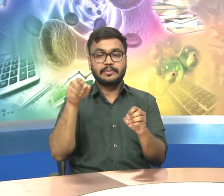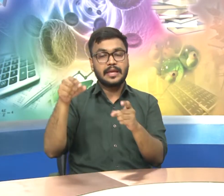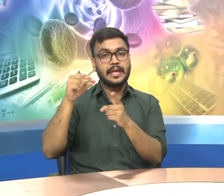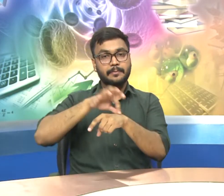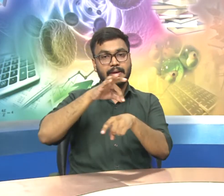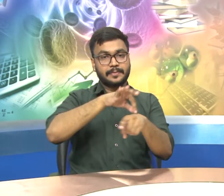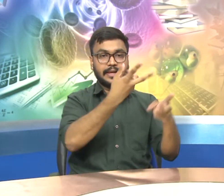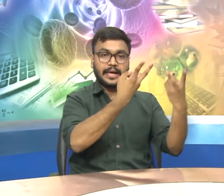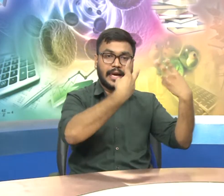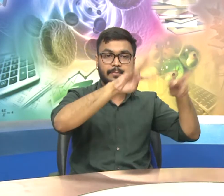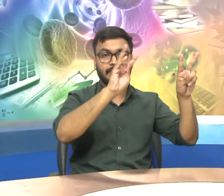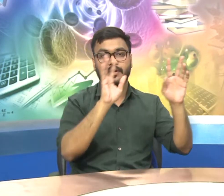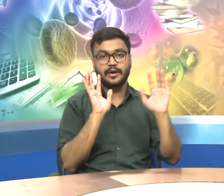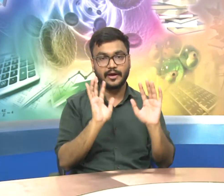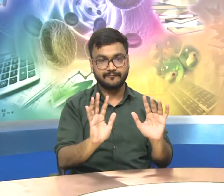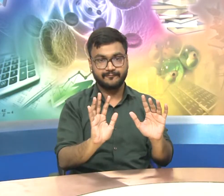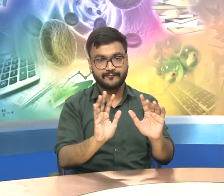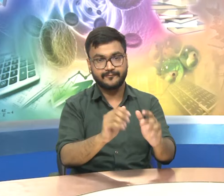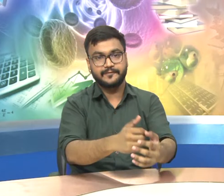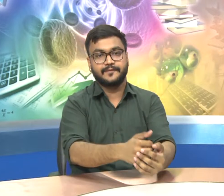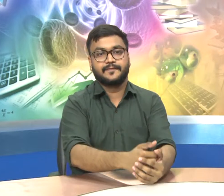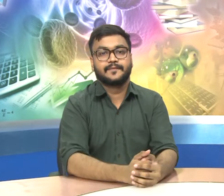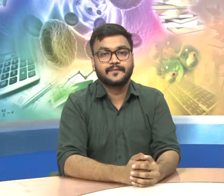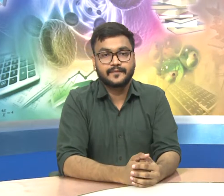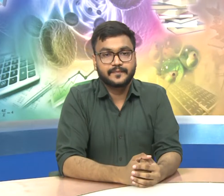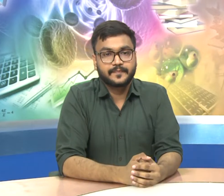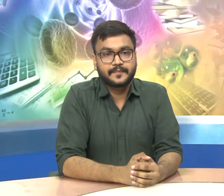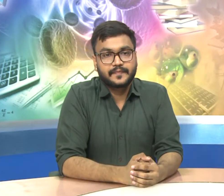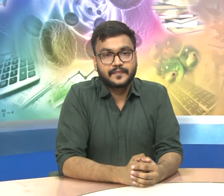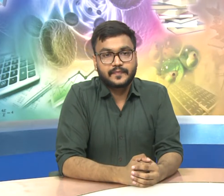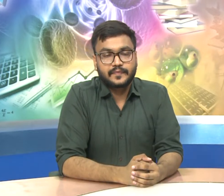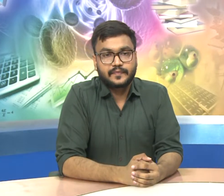Then DDT no longer works on them.